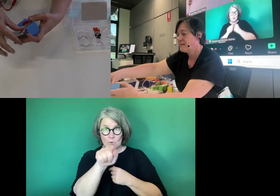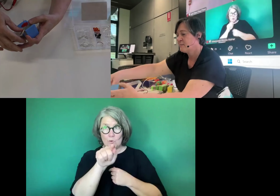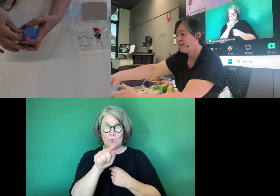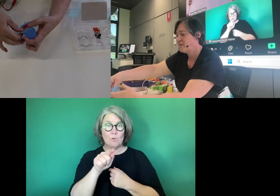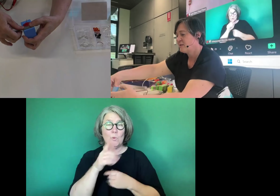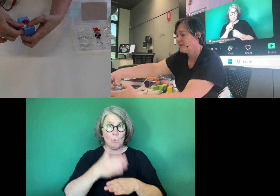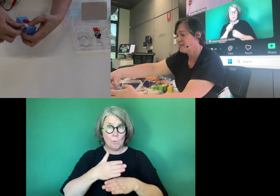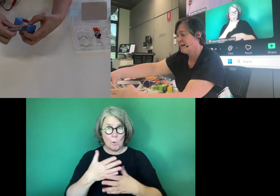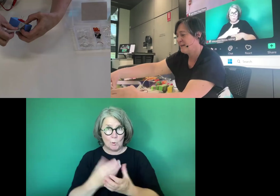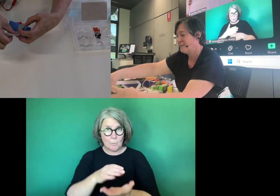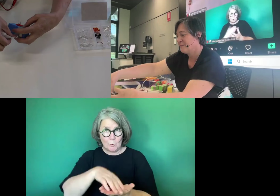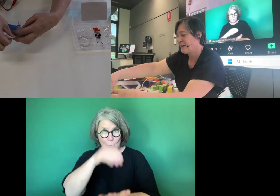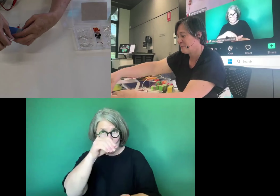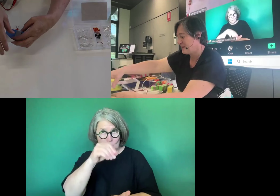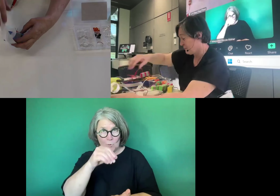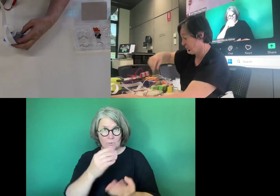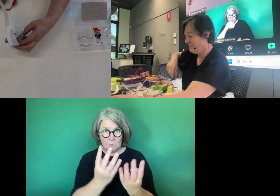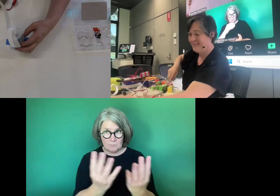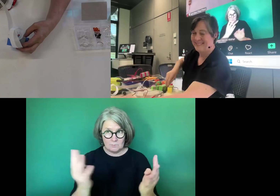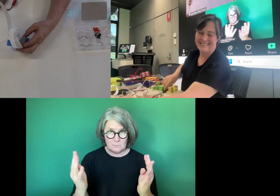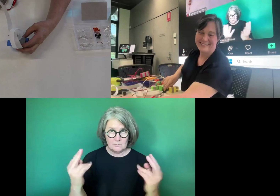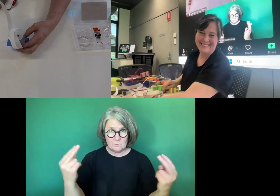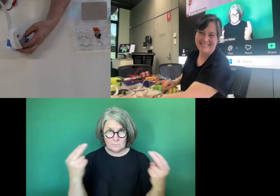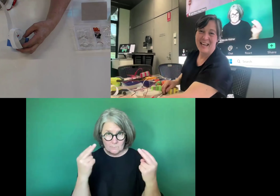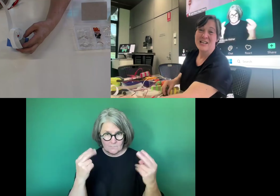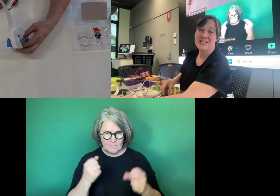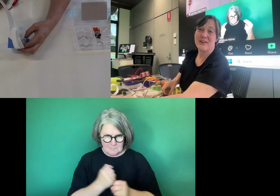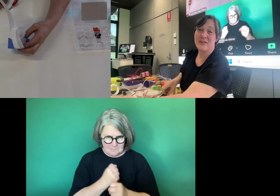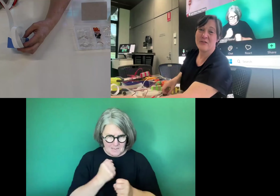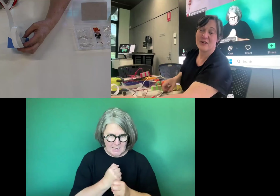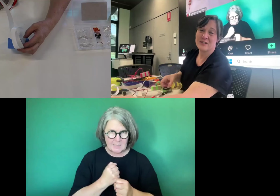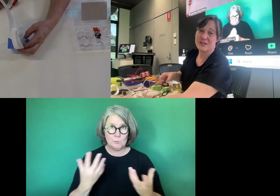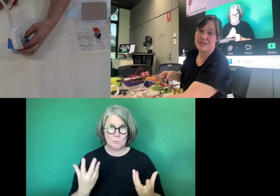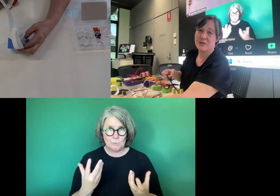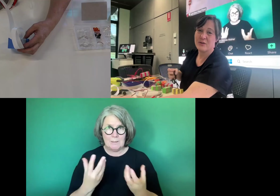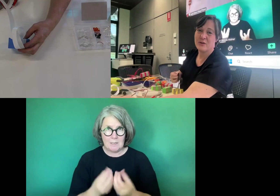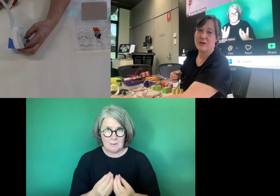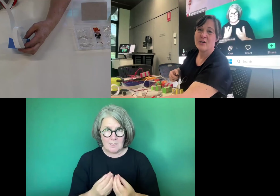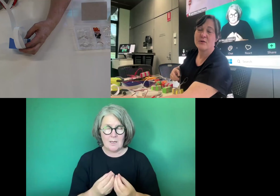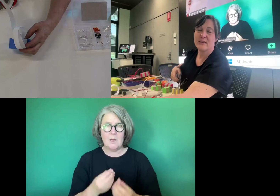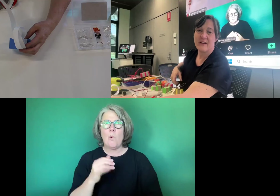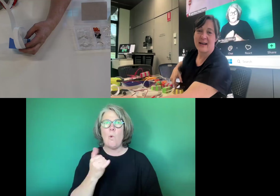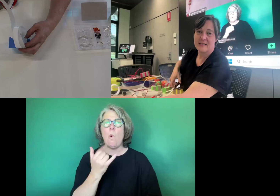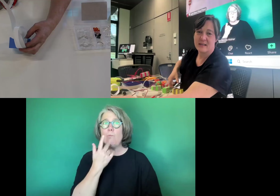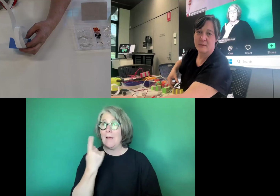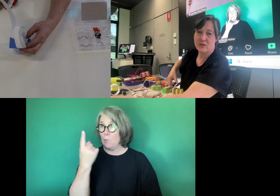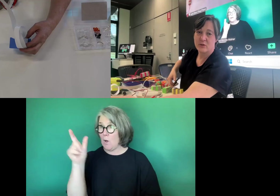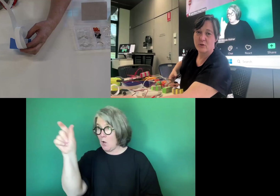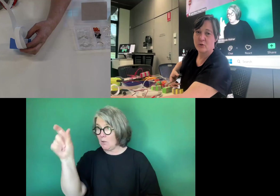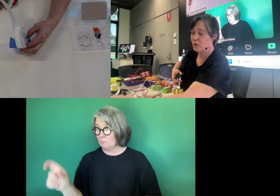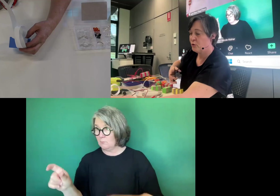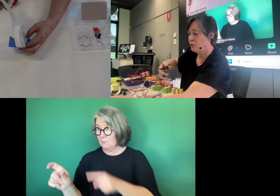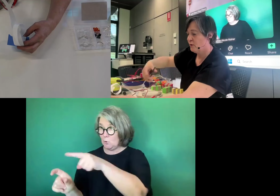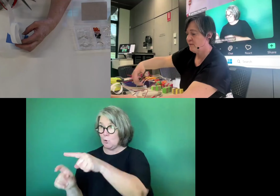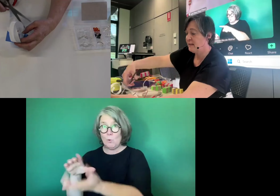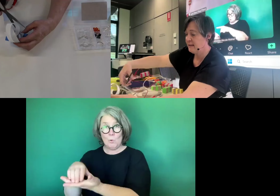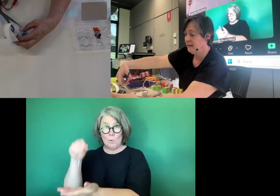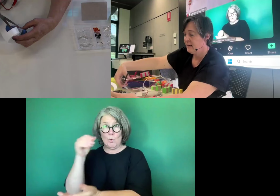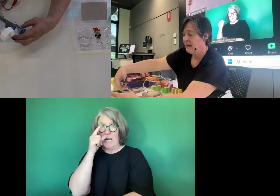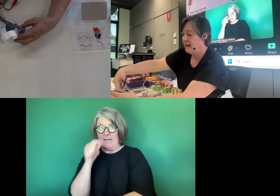and get some other students to make them the other bits for them. So if you've got students who doing the fan is going to be